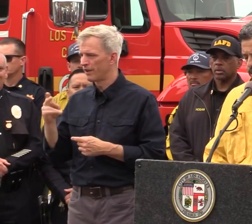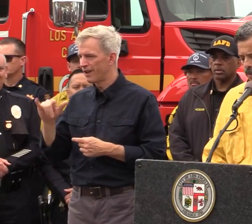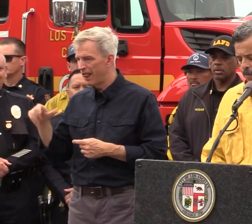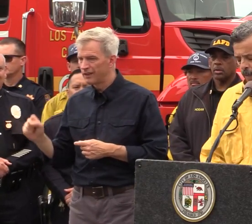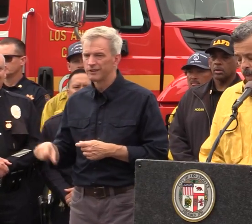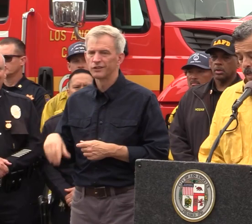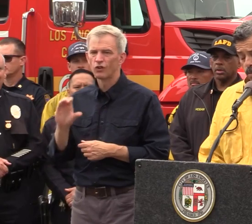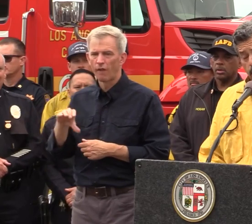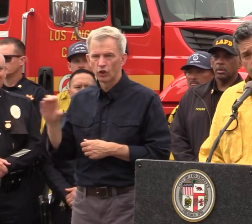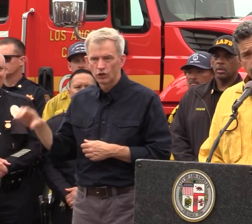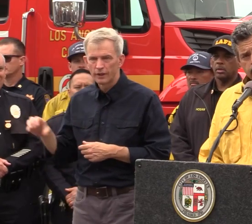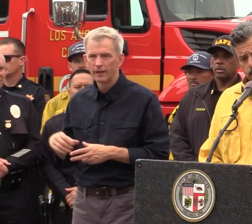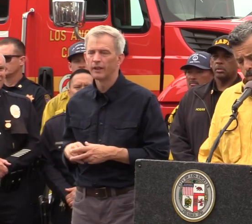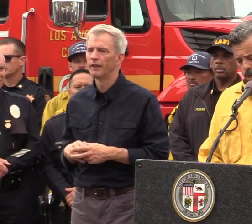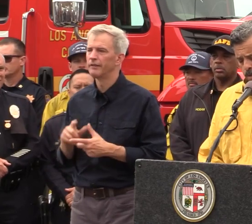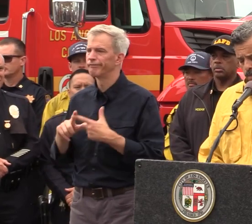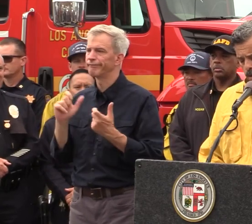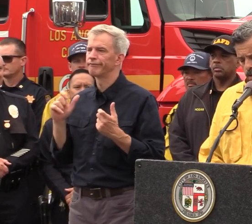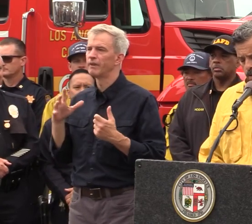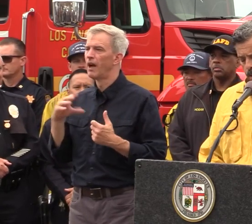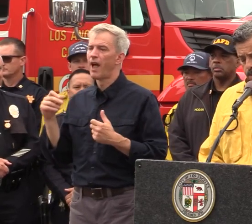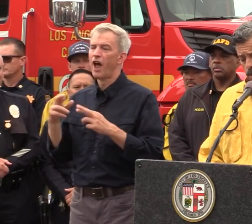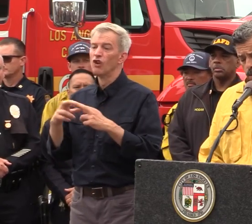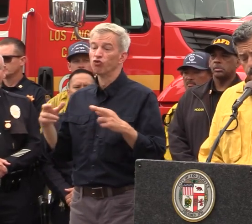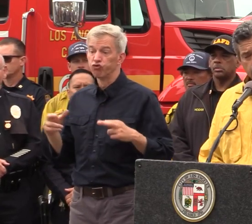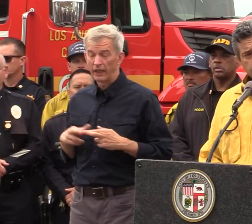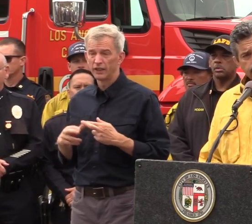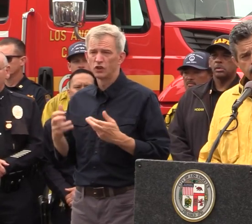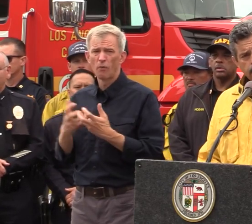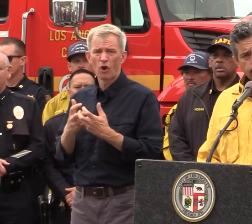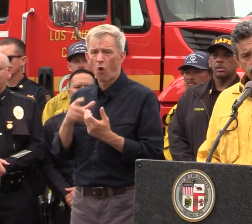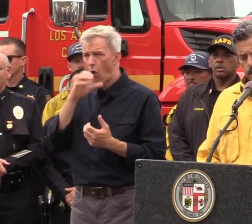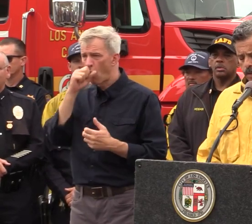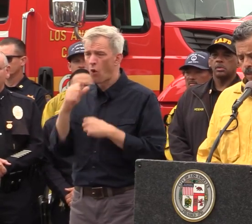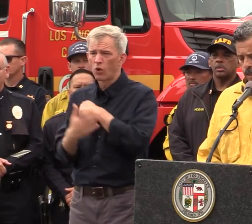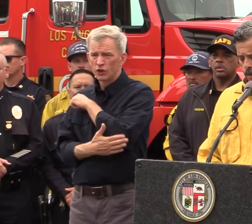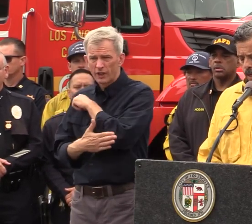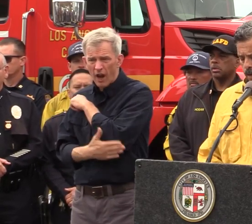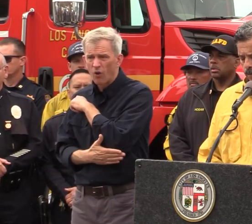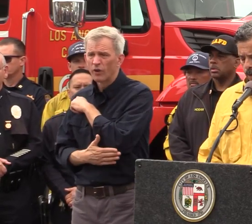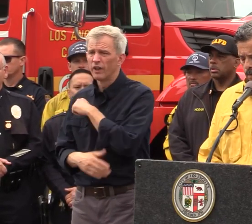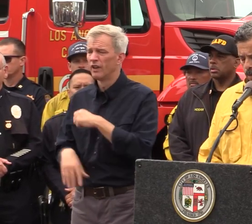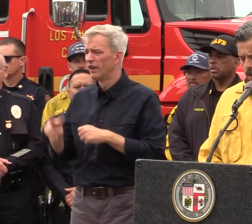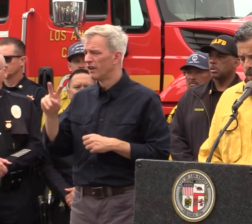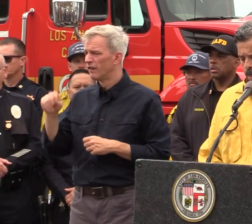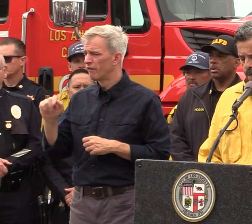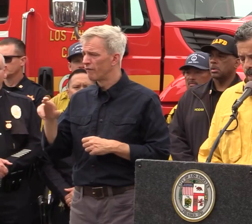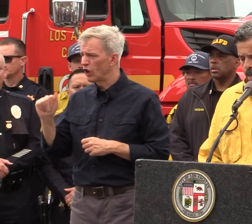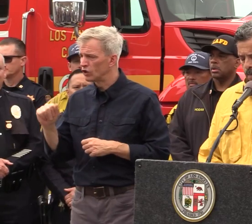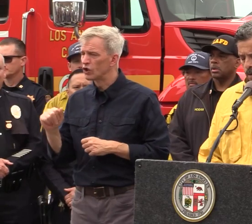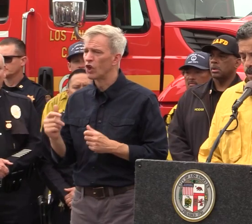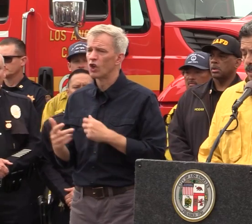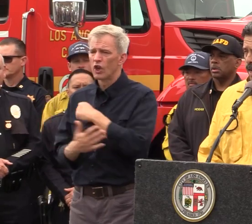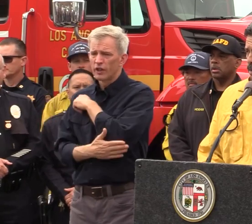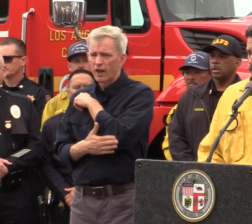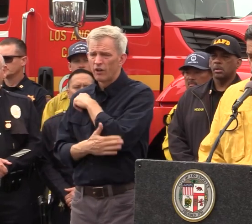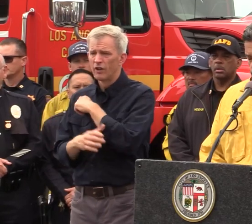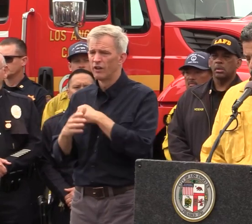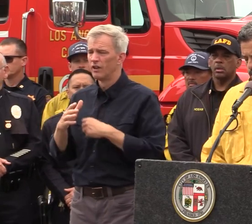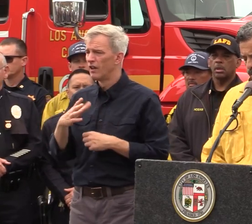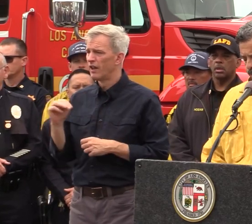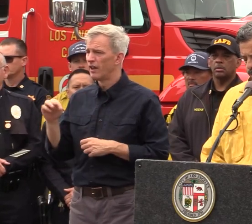City, as well as our regional partners, the Orange County Fire Authority, Ventura County Fire Department, and